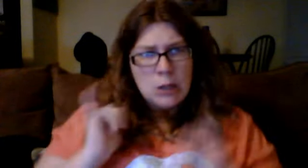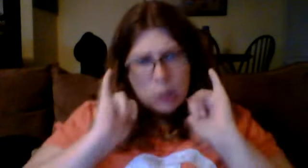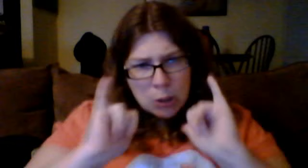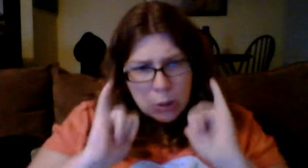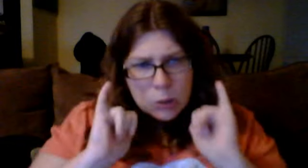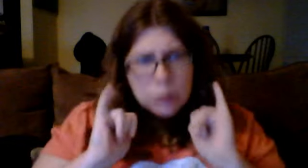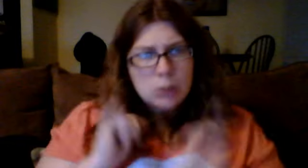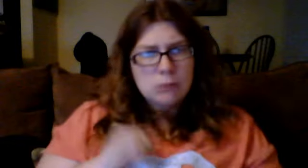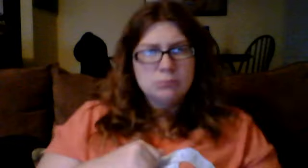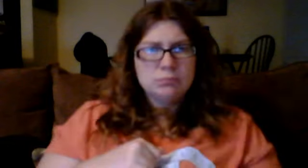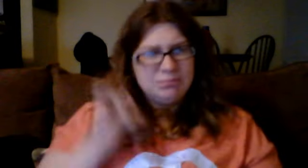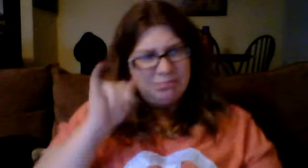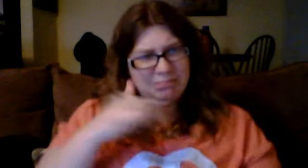And I heard him under his pants.